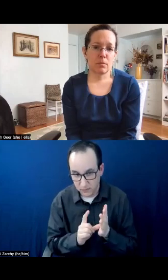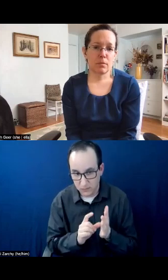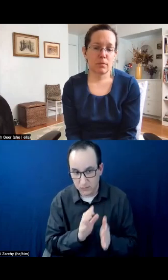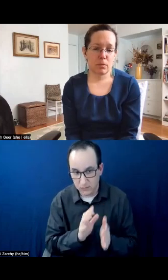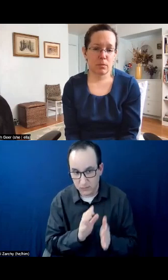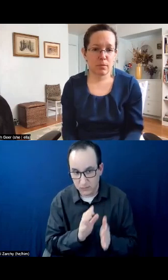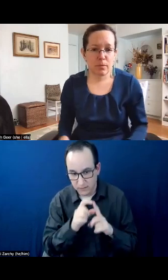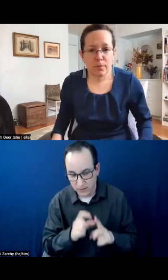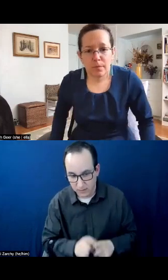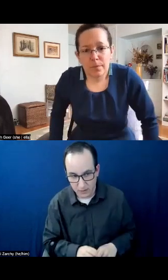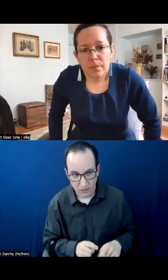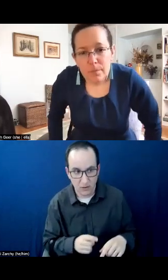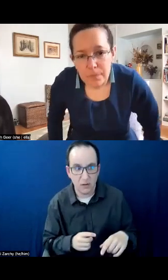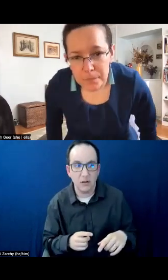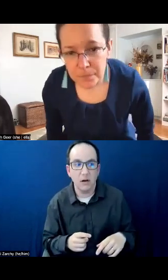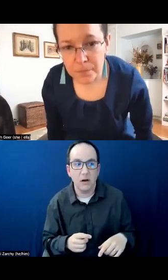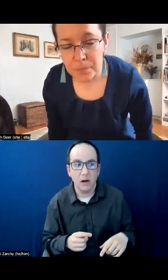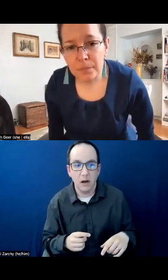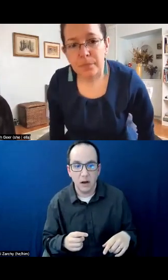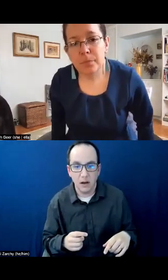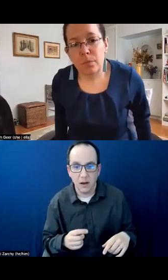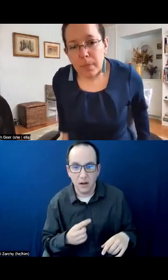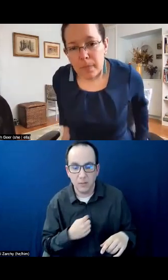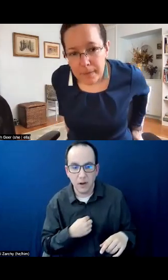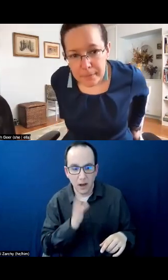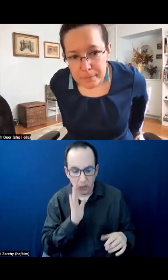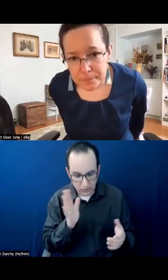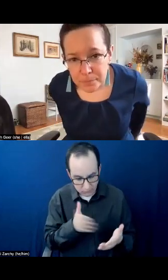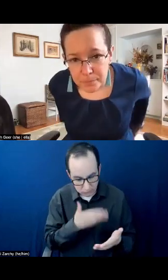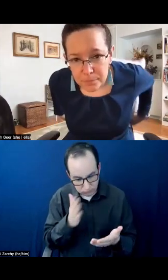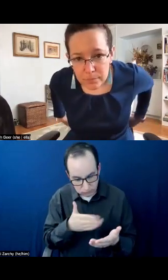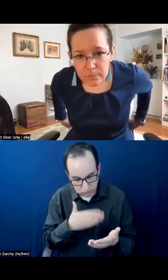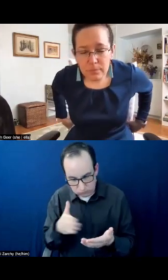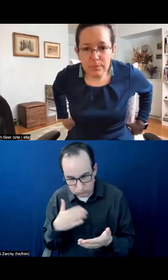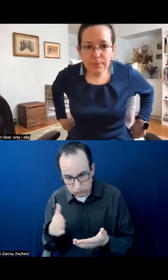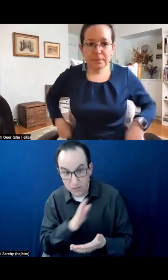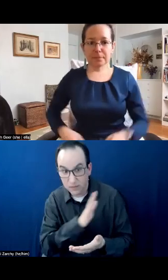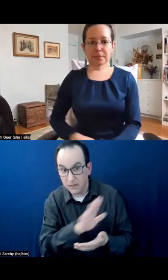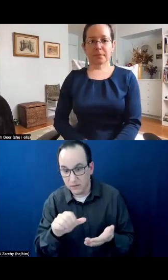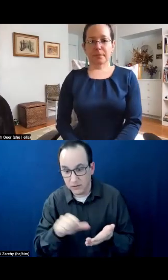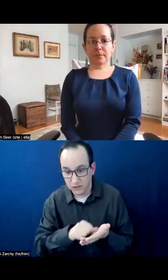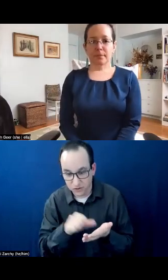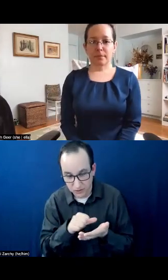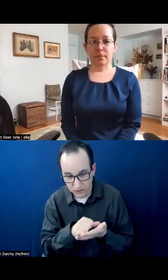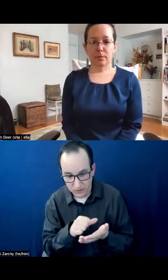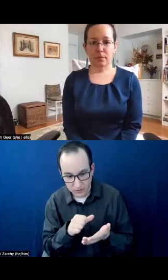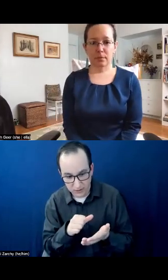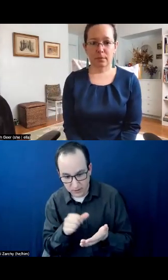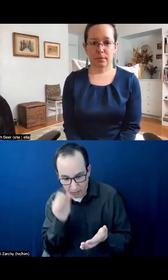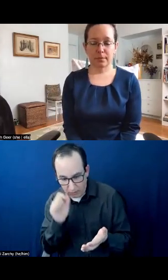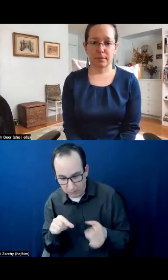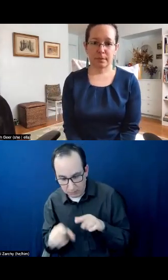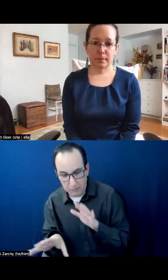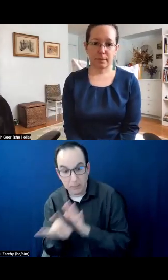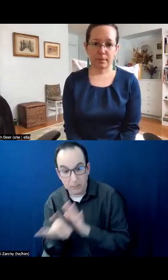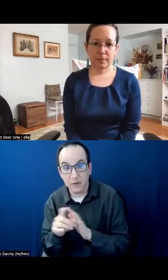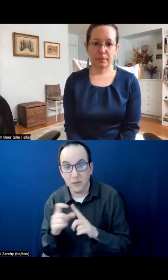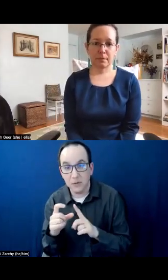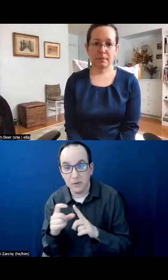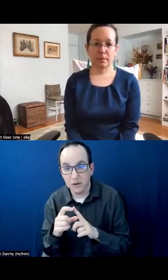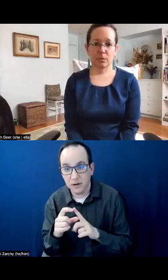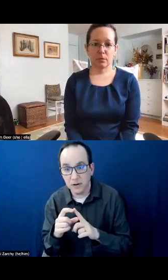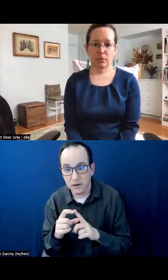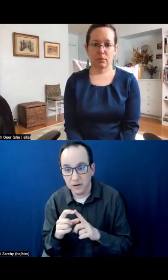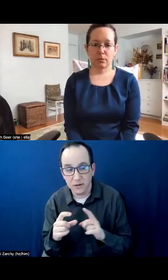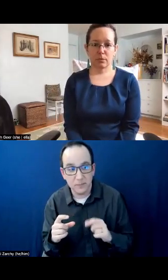So I wanted my students to review specific vocabulary words. So I scanned through